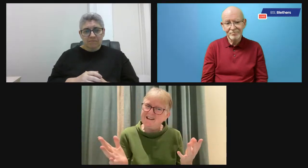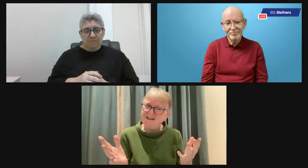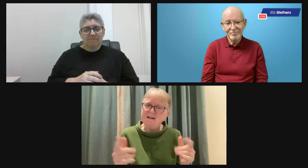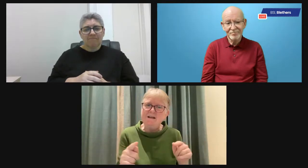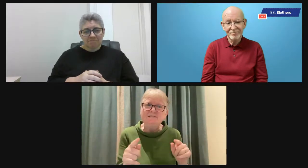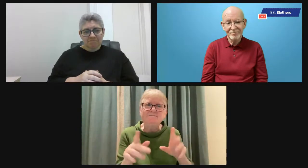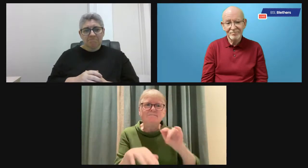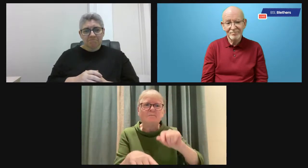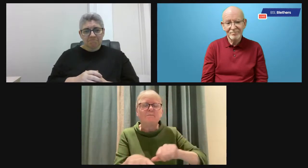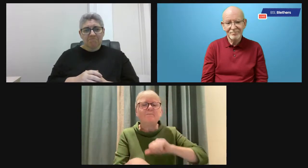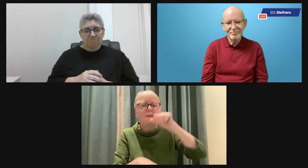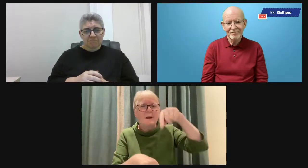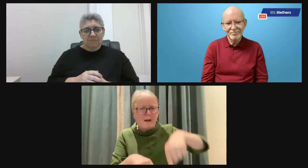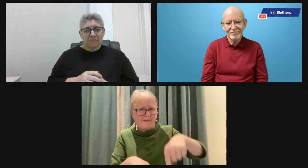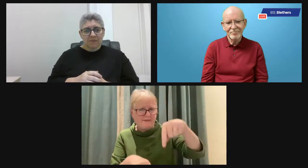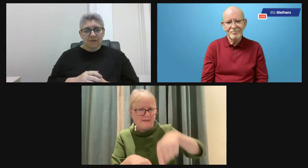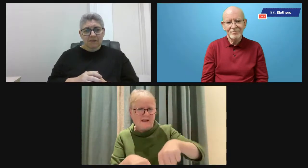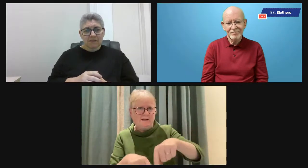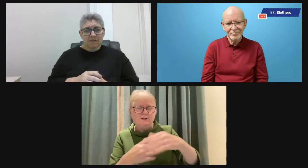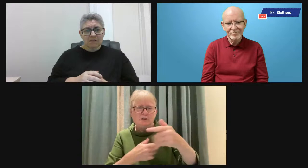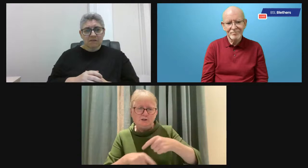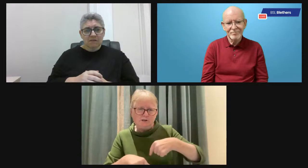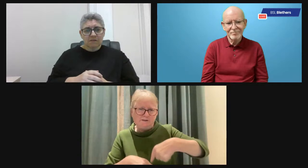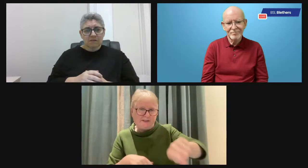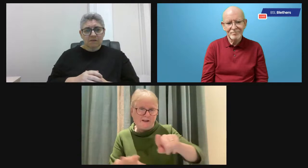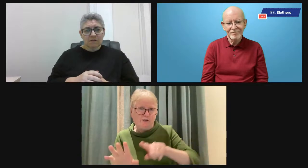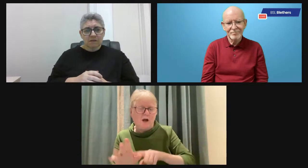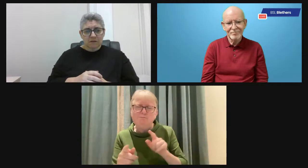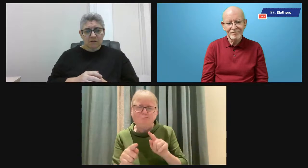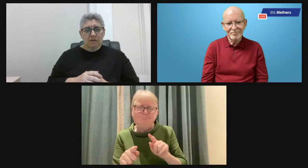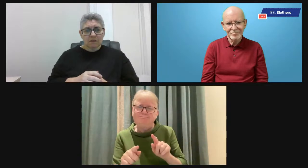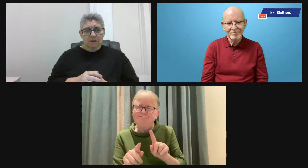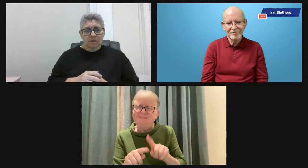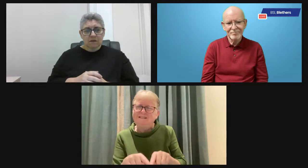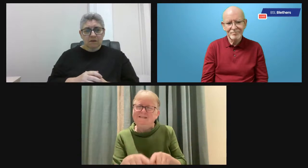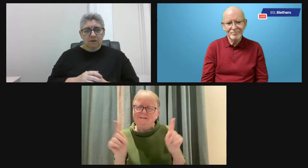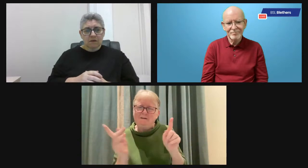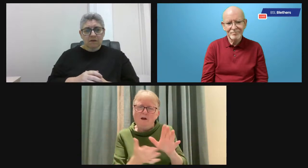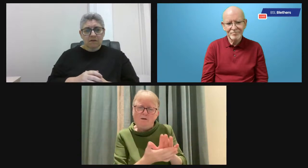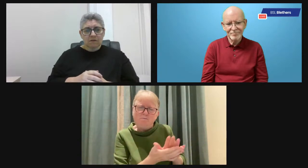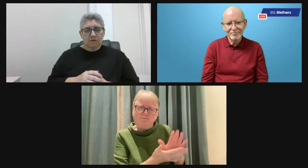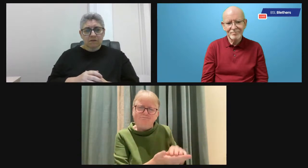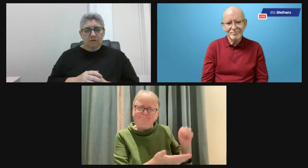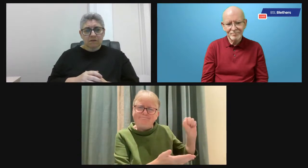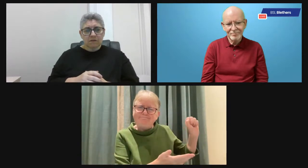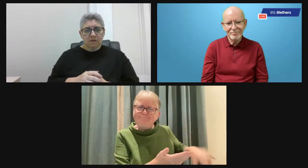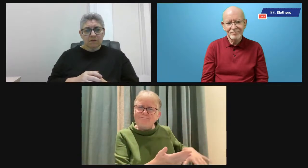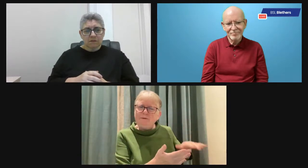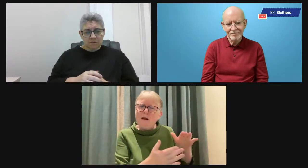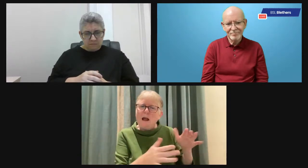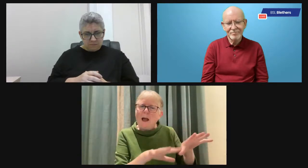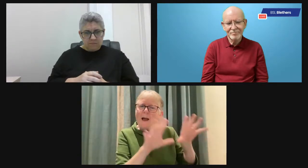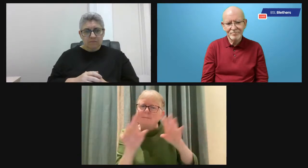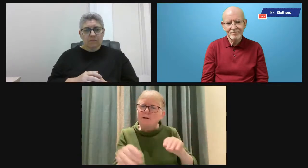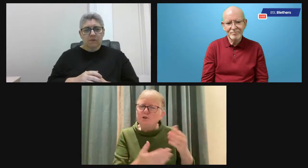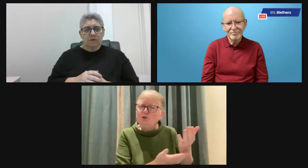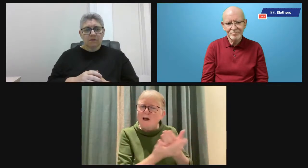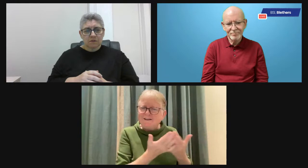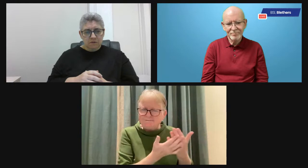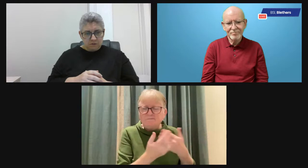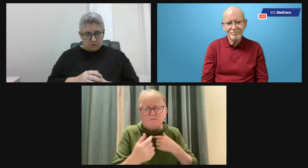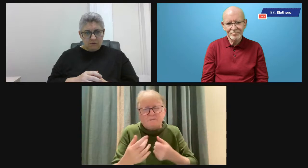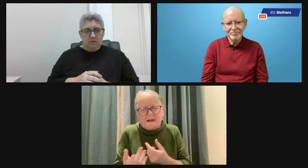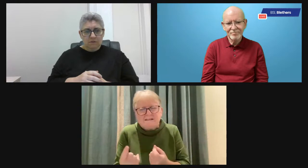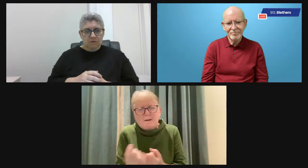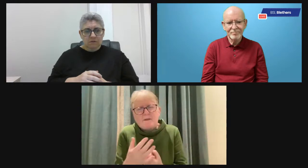that person. But these events are free. And this year, we're doing something a little bit different. So